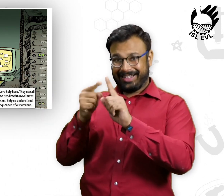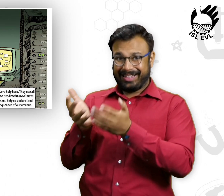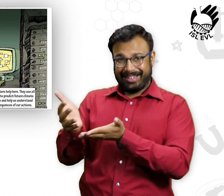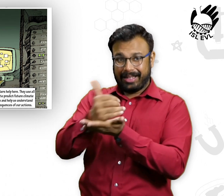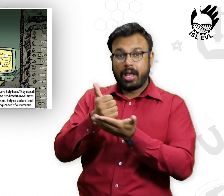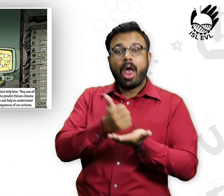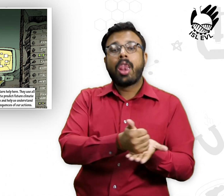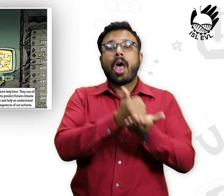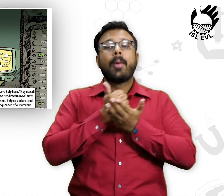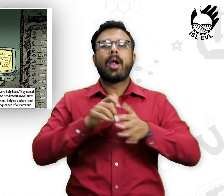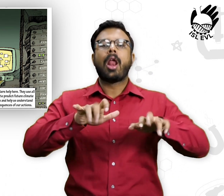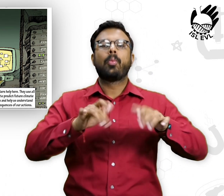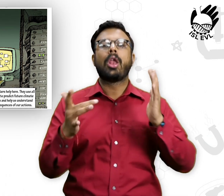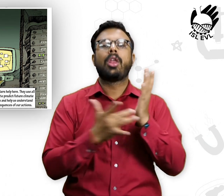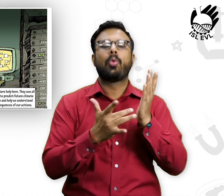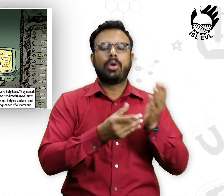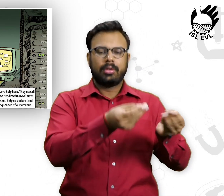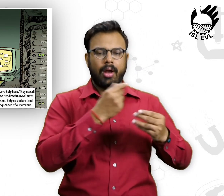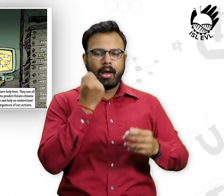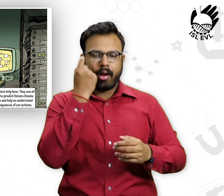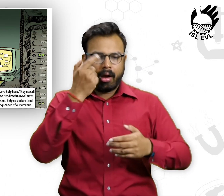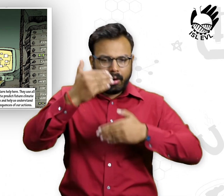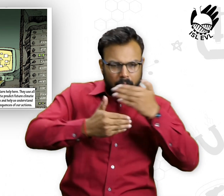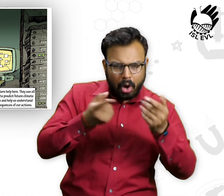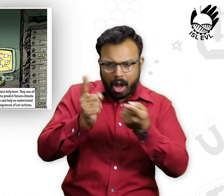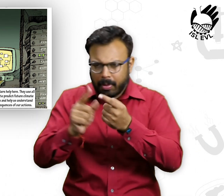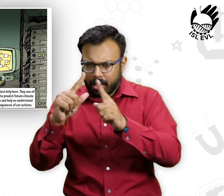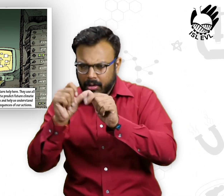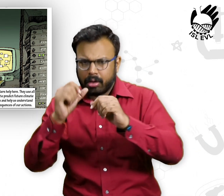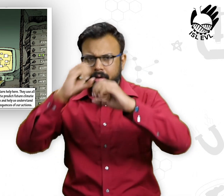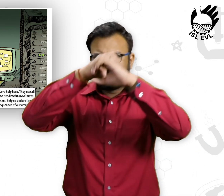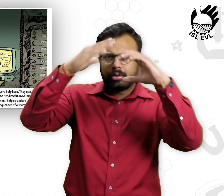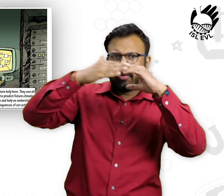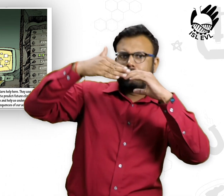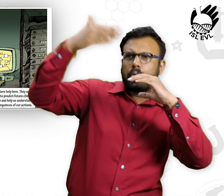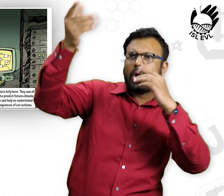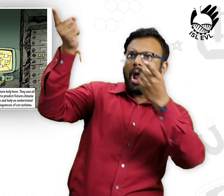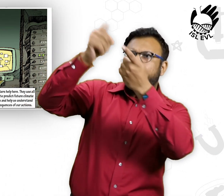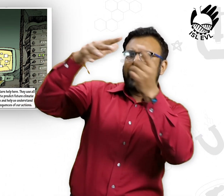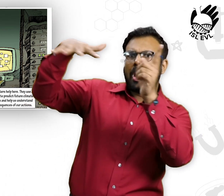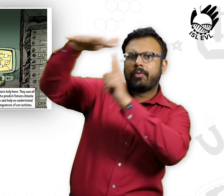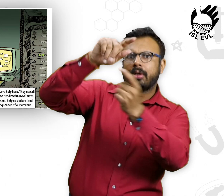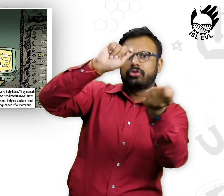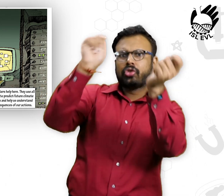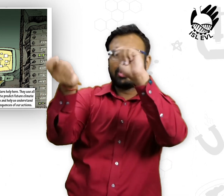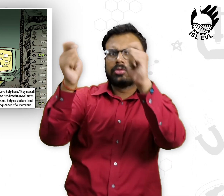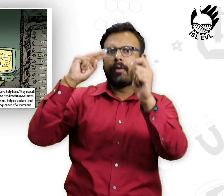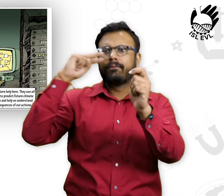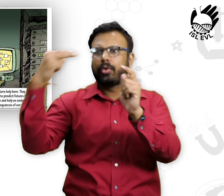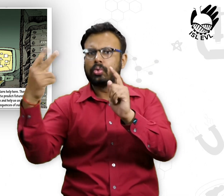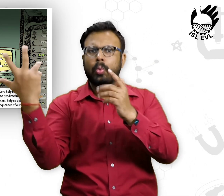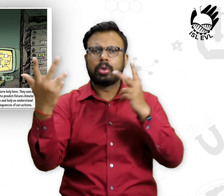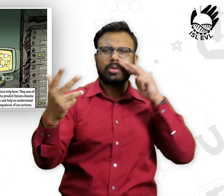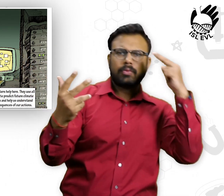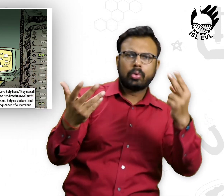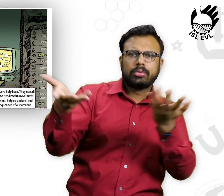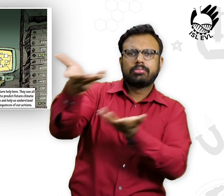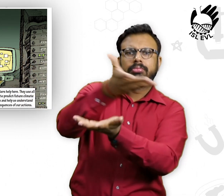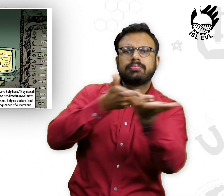lengthy. So, computers help here. They use all this data to predict future climate scenarios and help